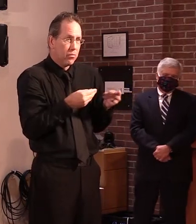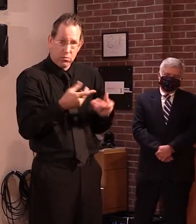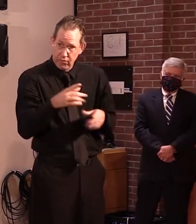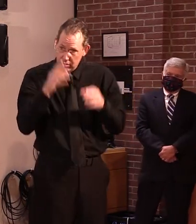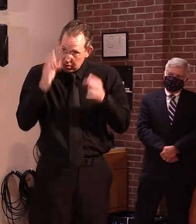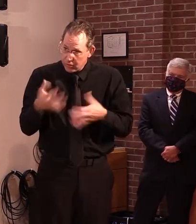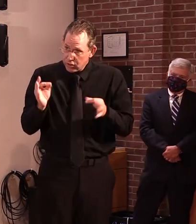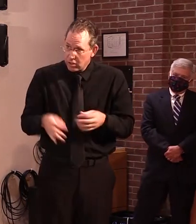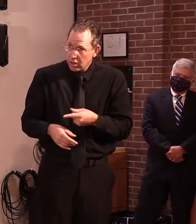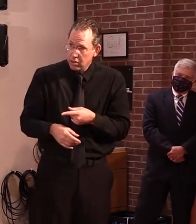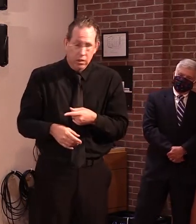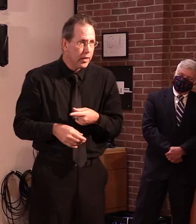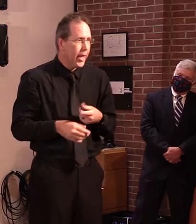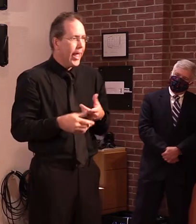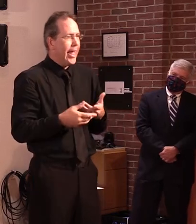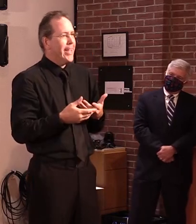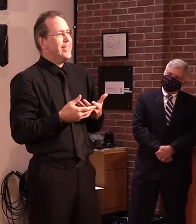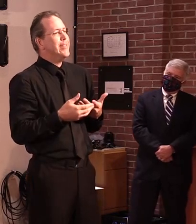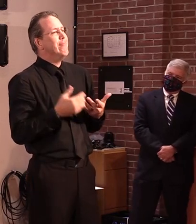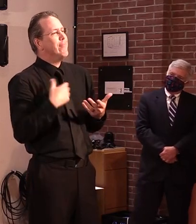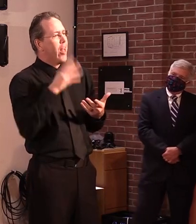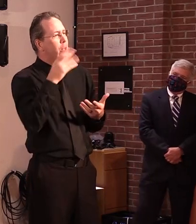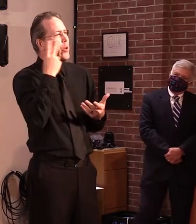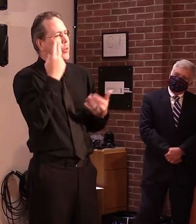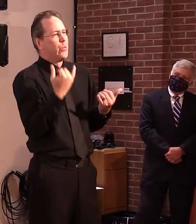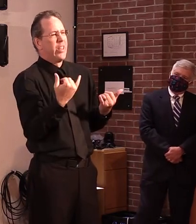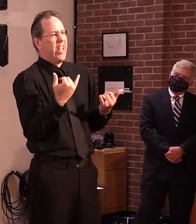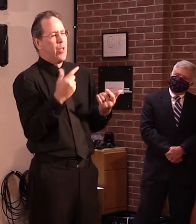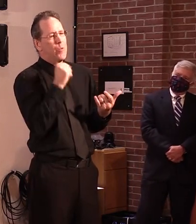250 reforms. What are your thoughts on their latest proposal?